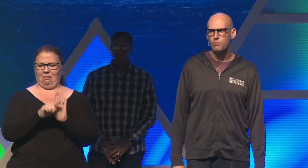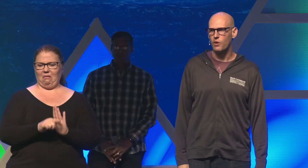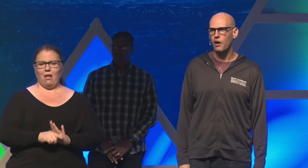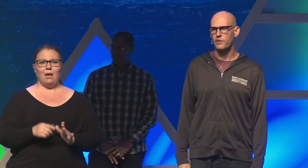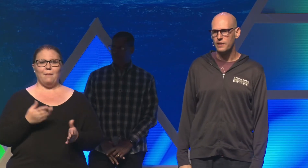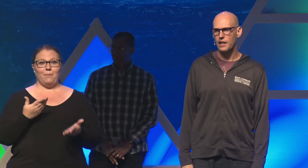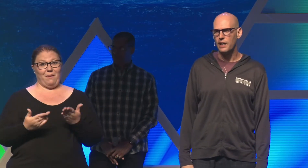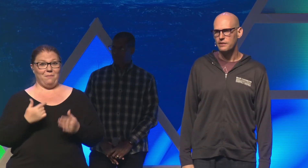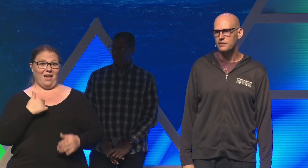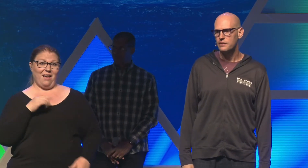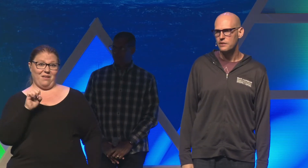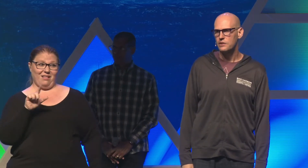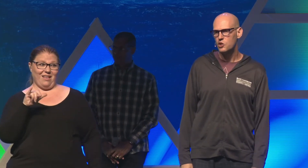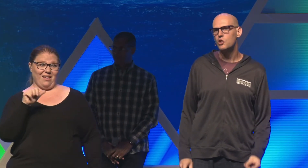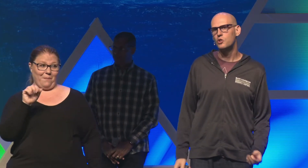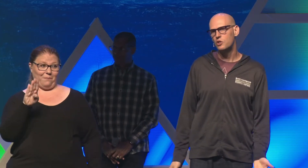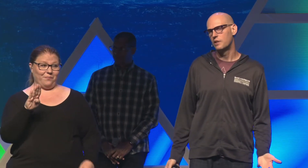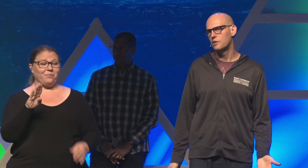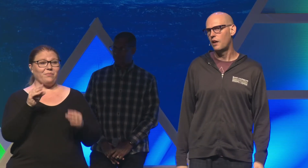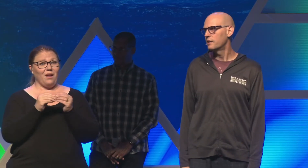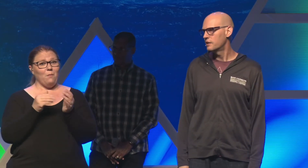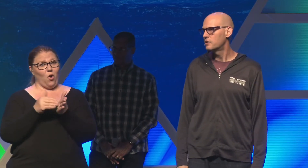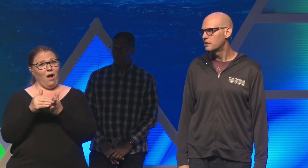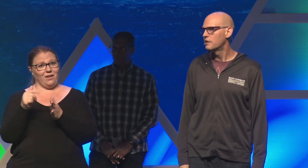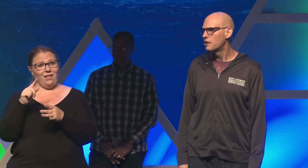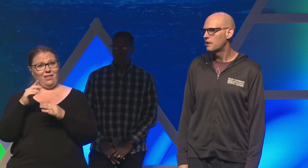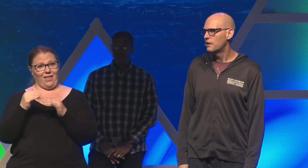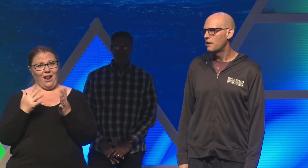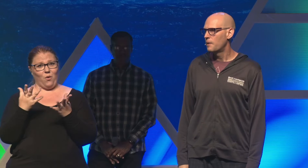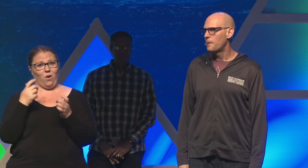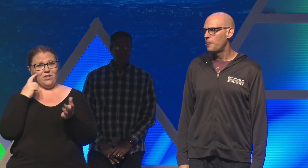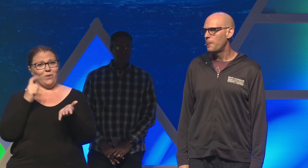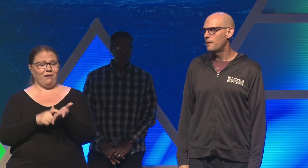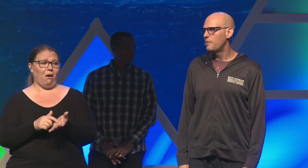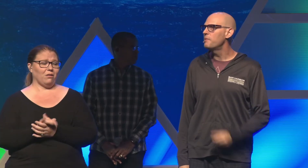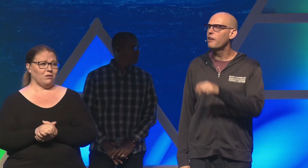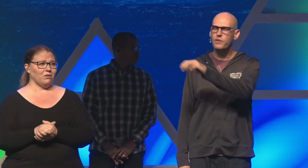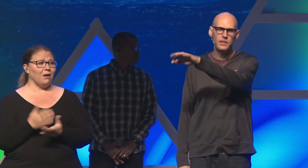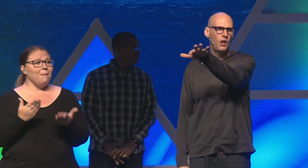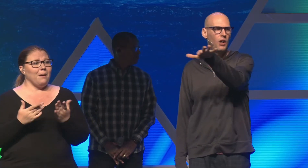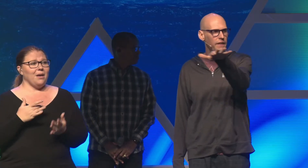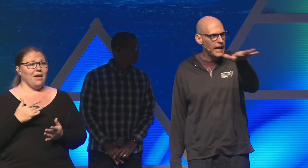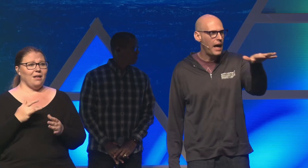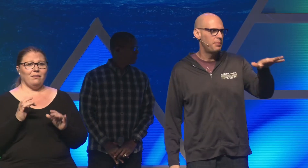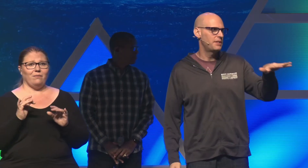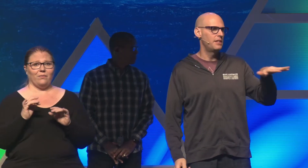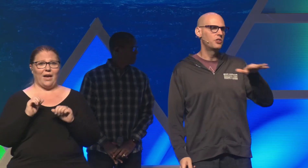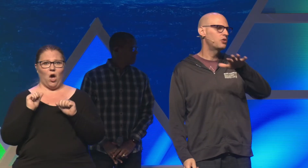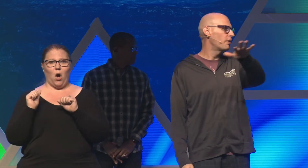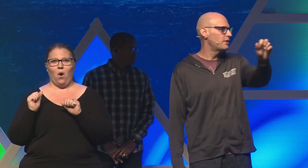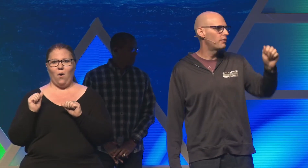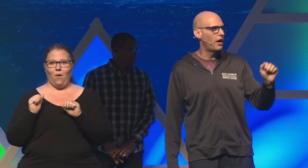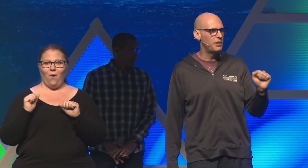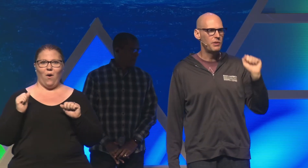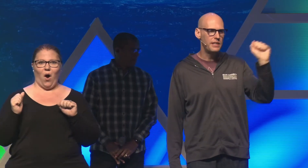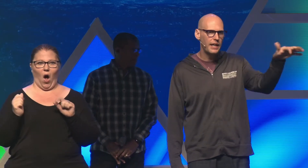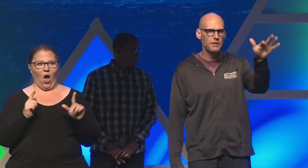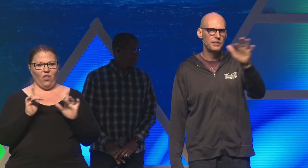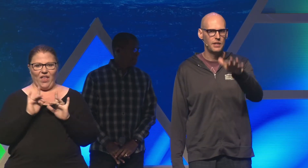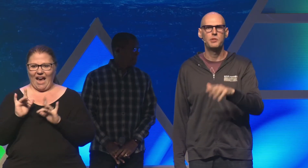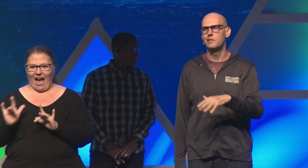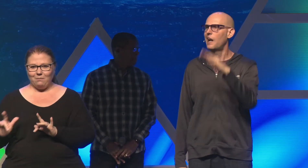Eliab more often than I choose to acknowledge. Maybe I fill in all the gaps in the stories around me